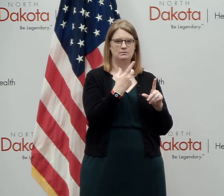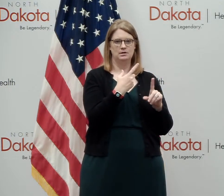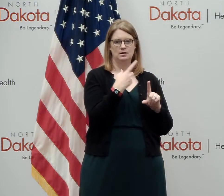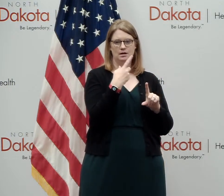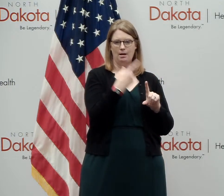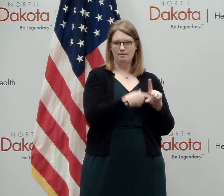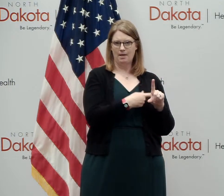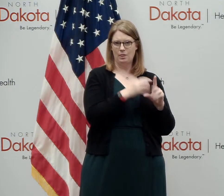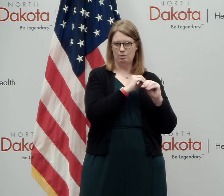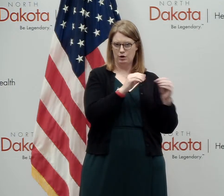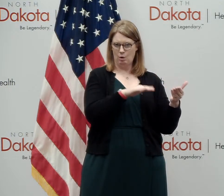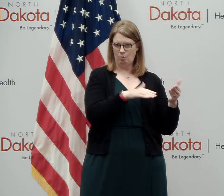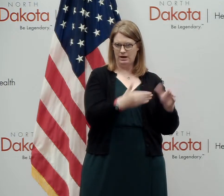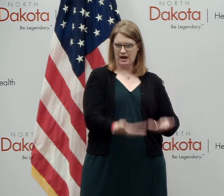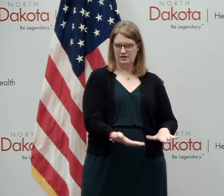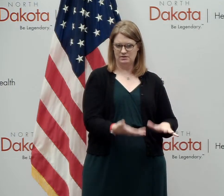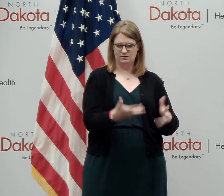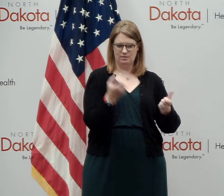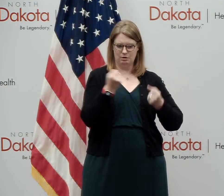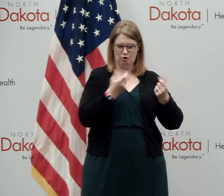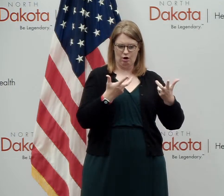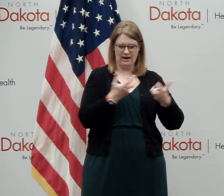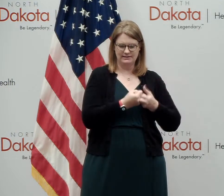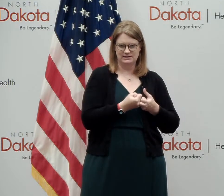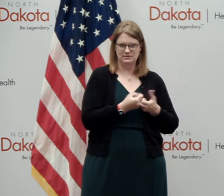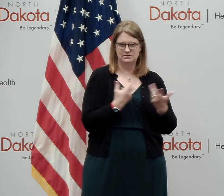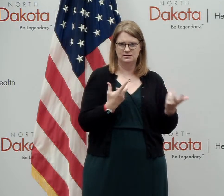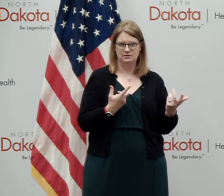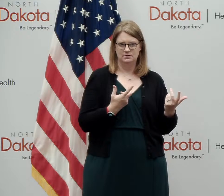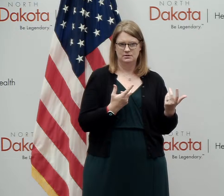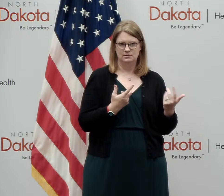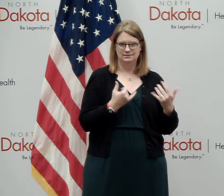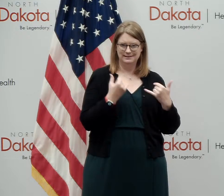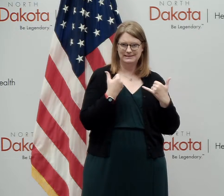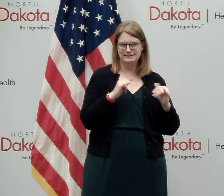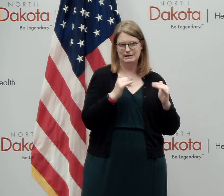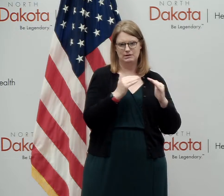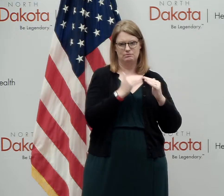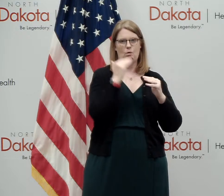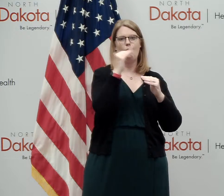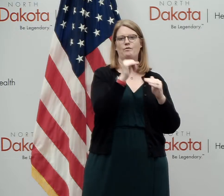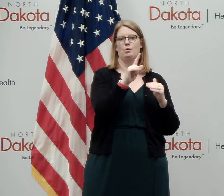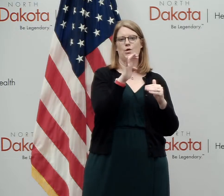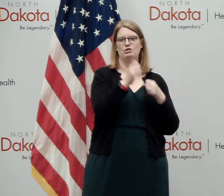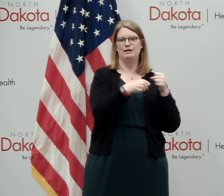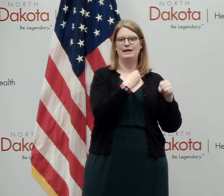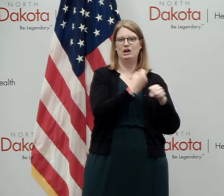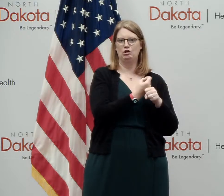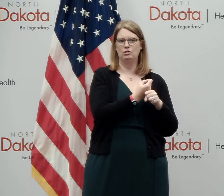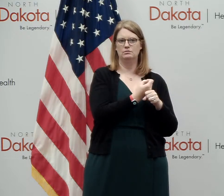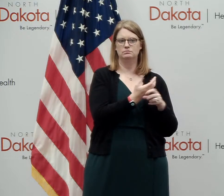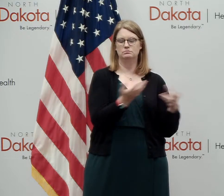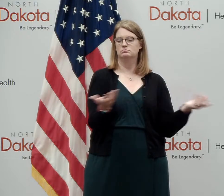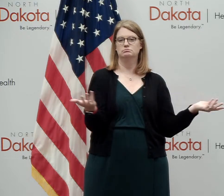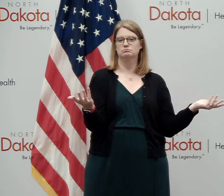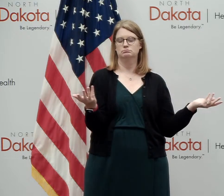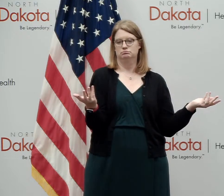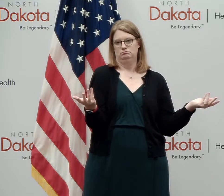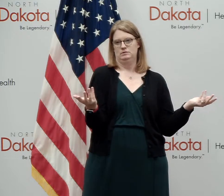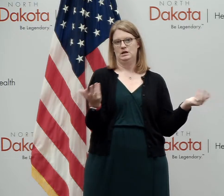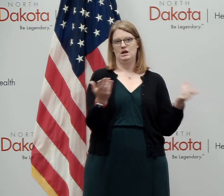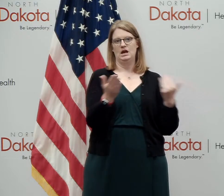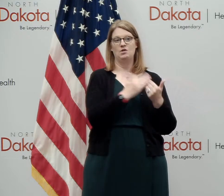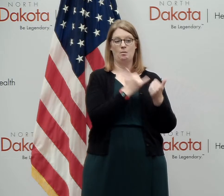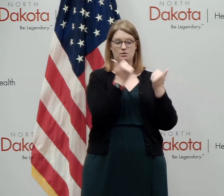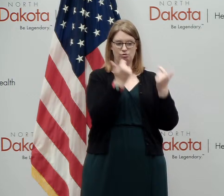history without having any deaths from auto accidents. We're still close to over 100 a year that die, and in virtually all